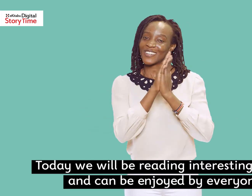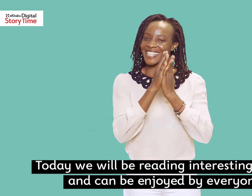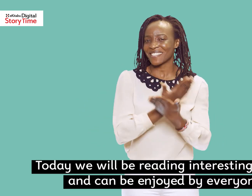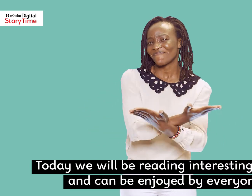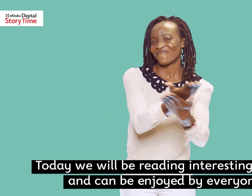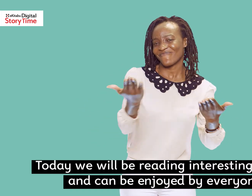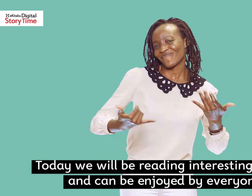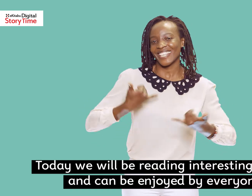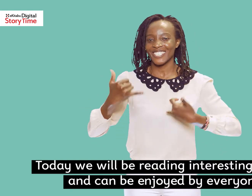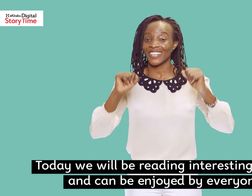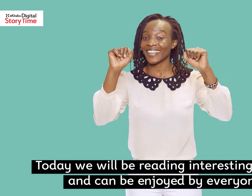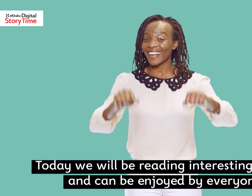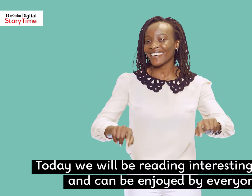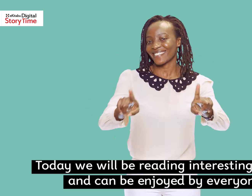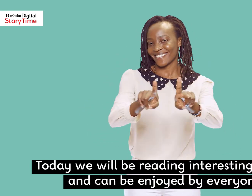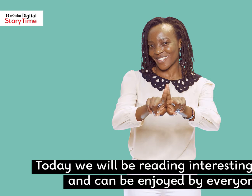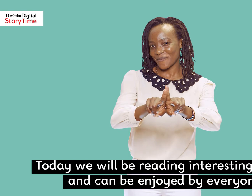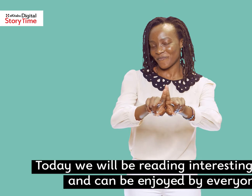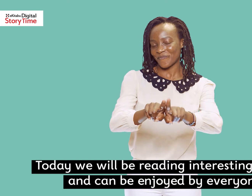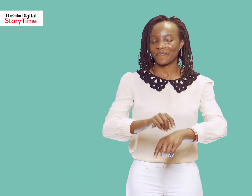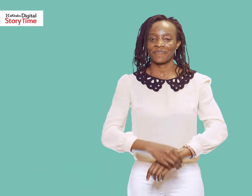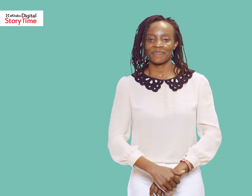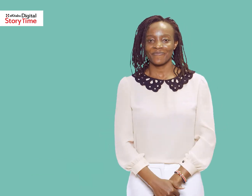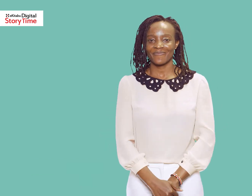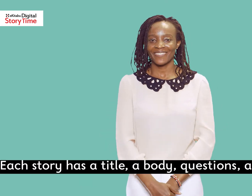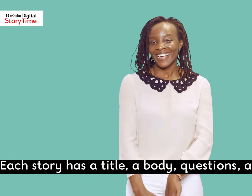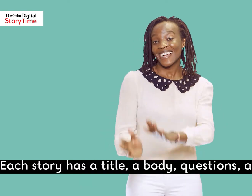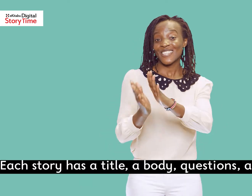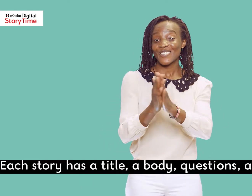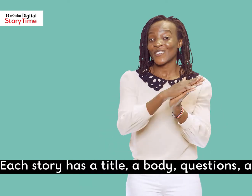interesting stories and can be enjoyed by everyone.